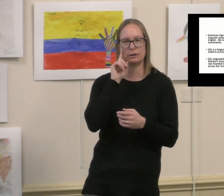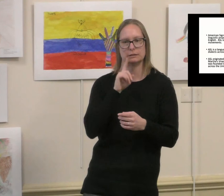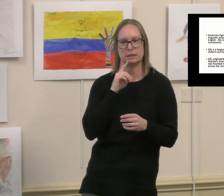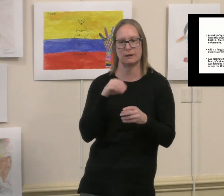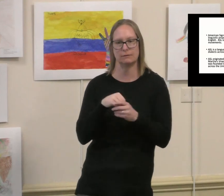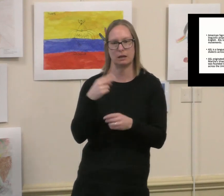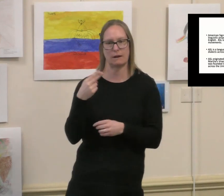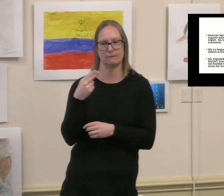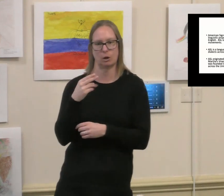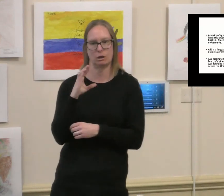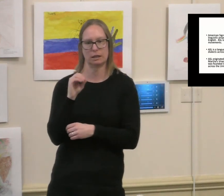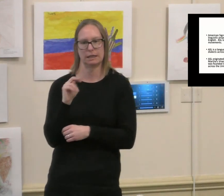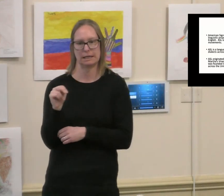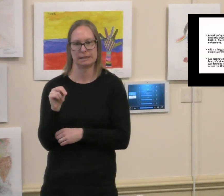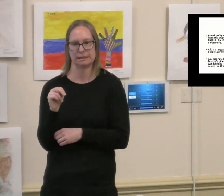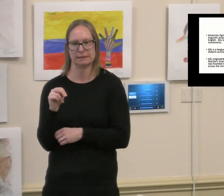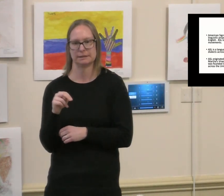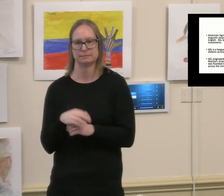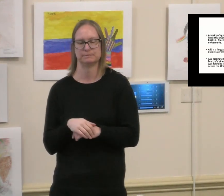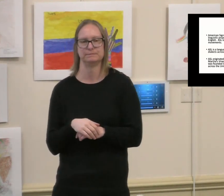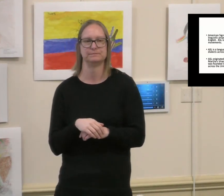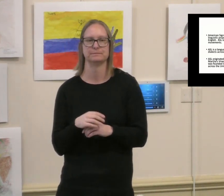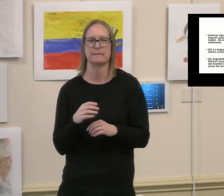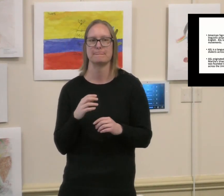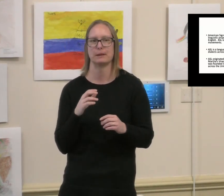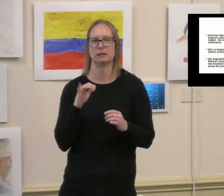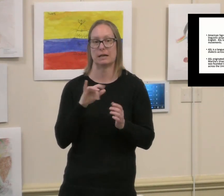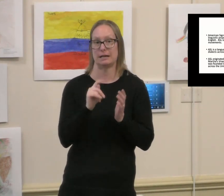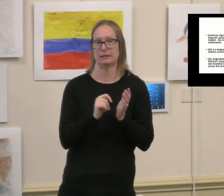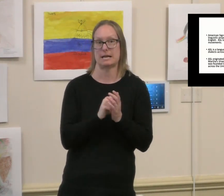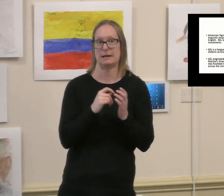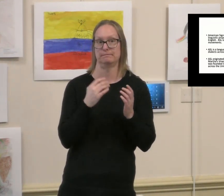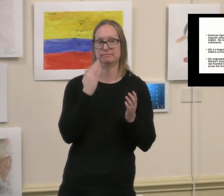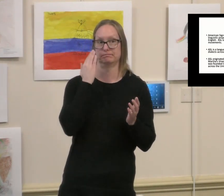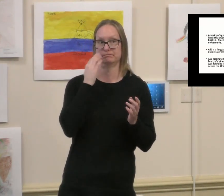him. And they founded the American School for the Deaf in Hartford, Connecticut.